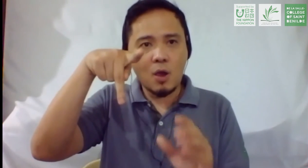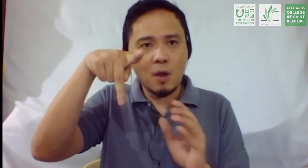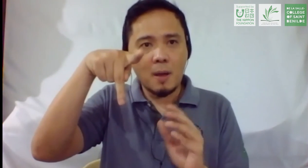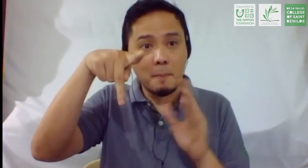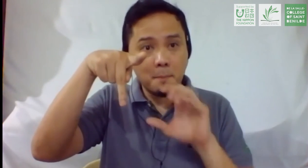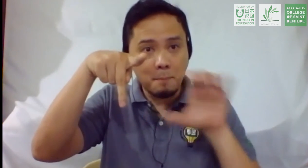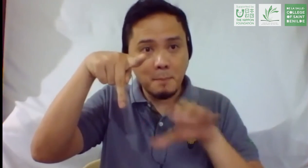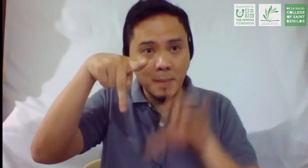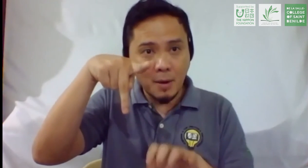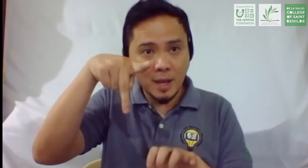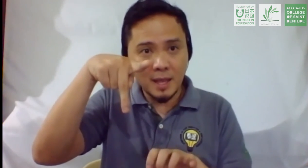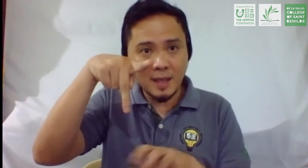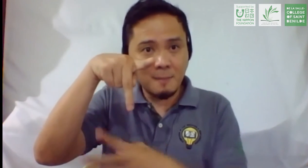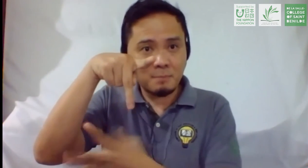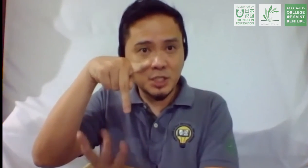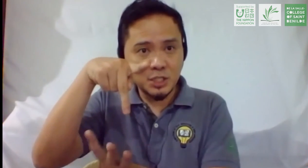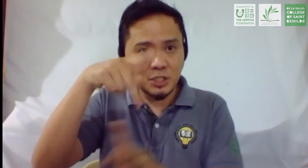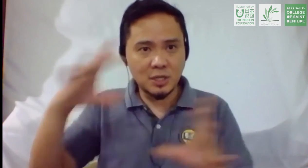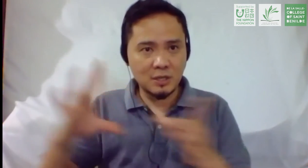Marry finish.